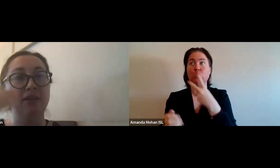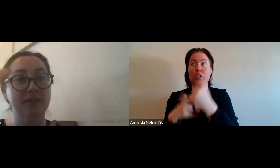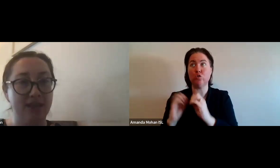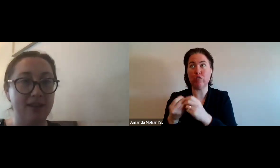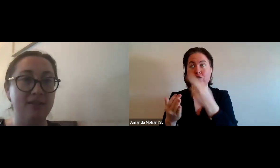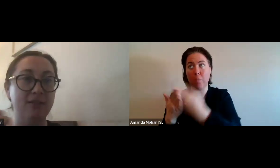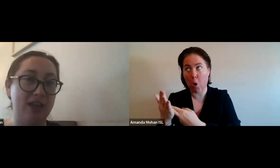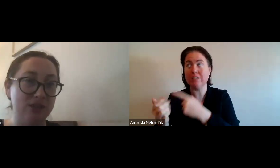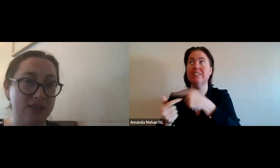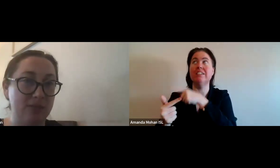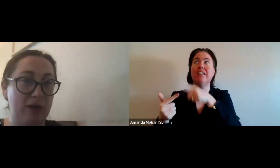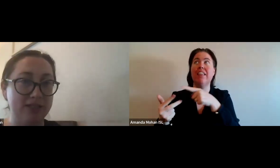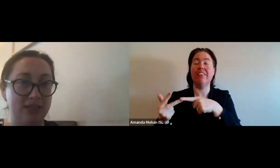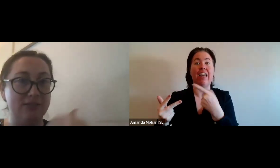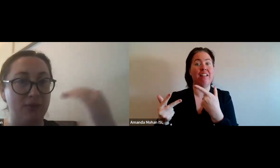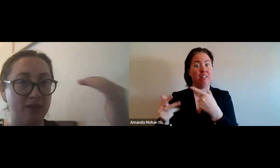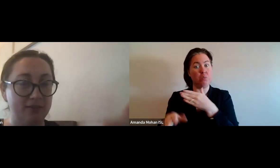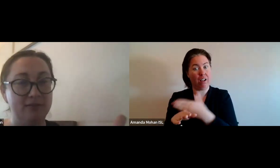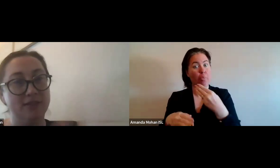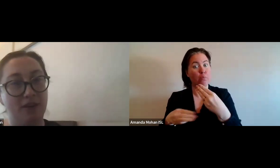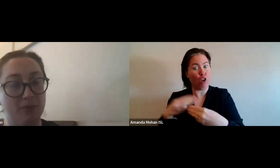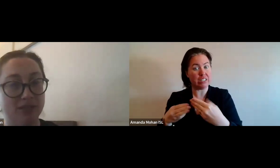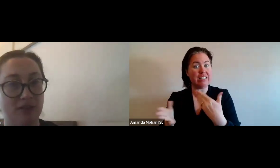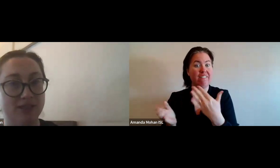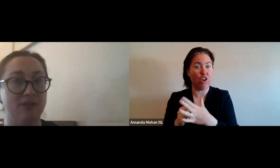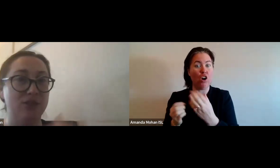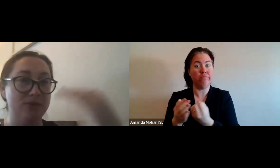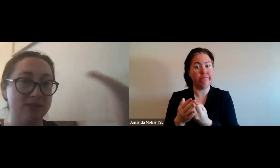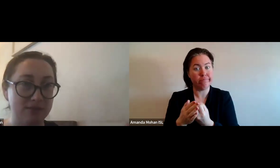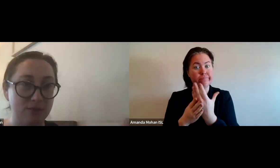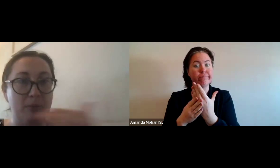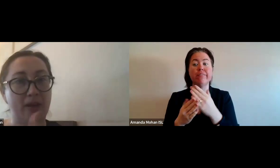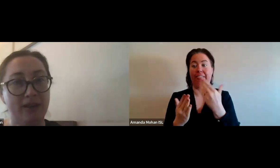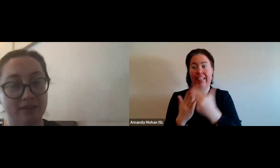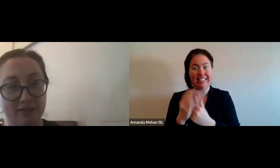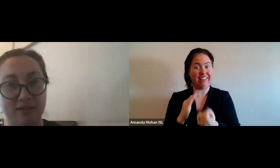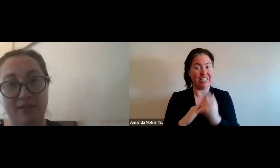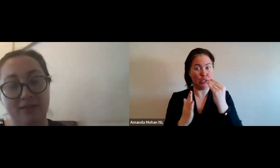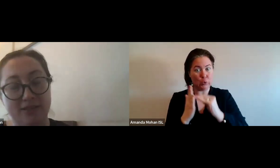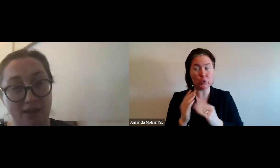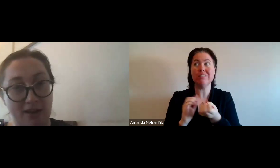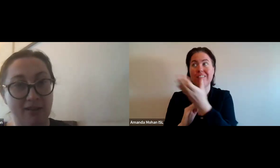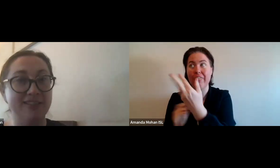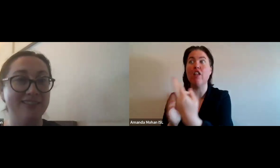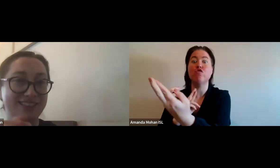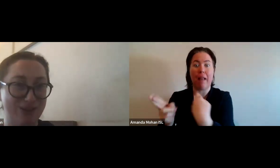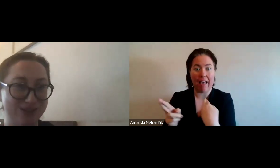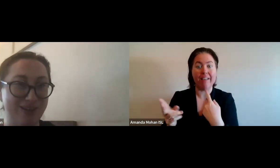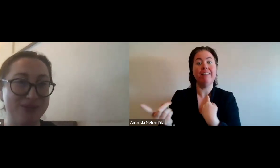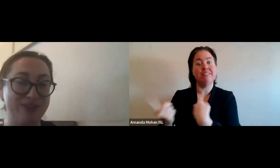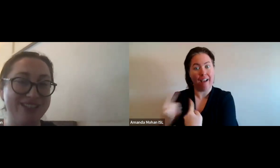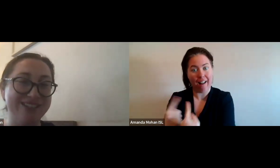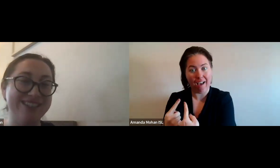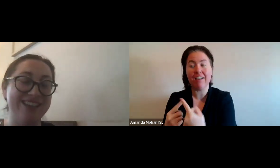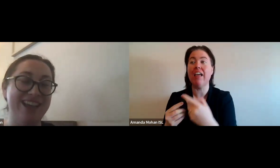report. Then we enter into the process for development of list of issues, reply, dialogue,